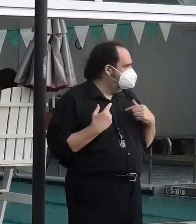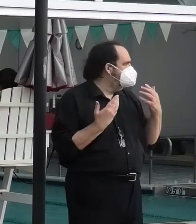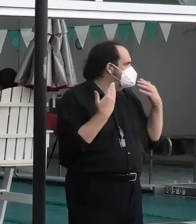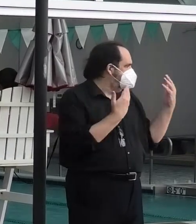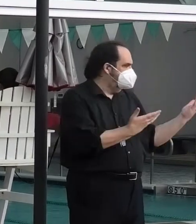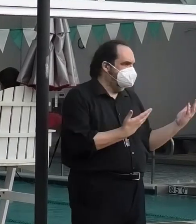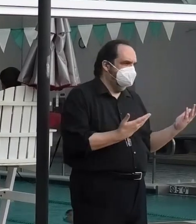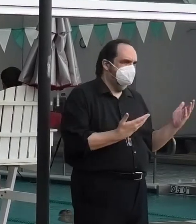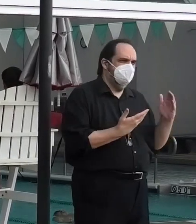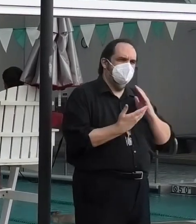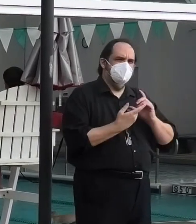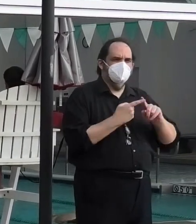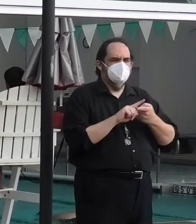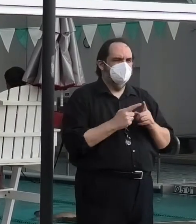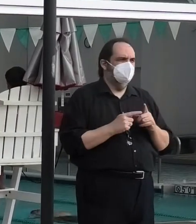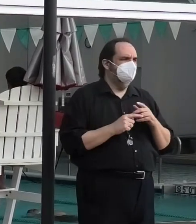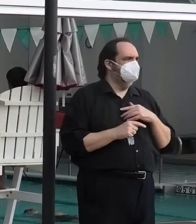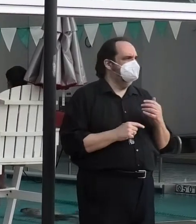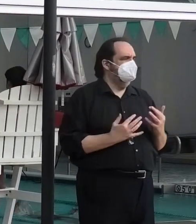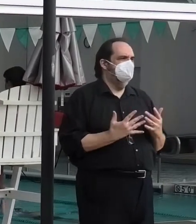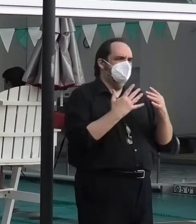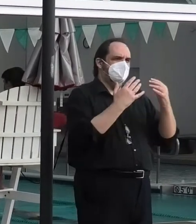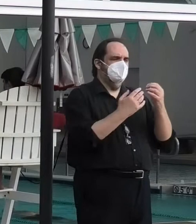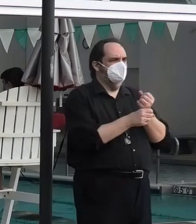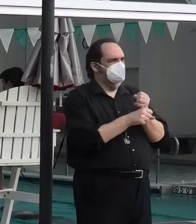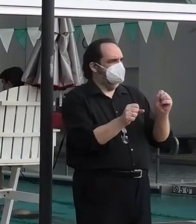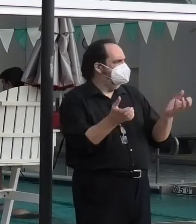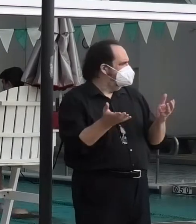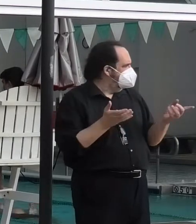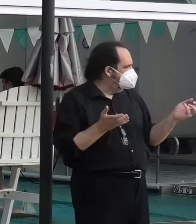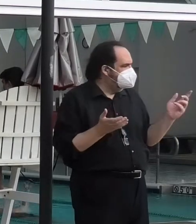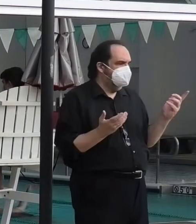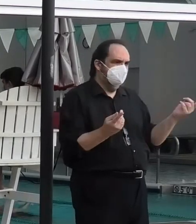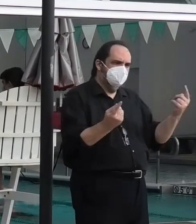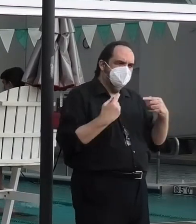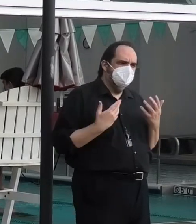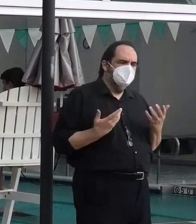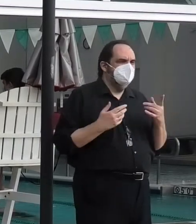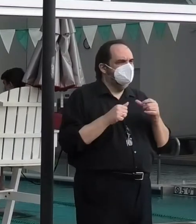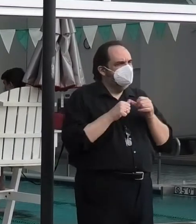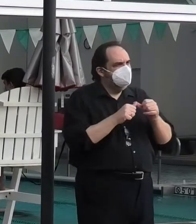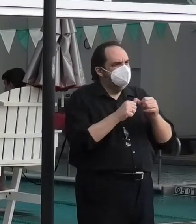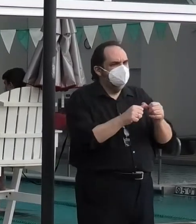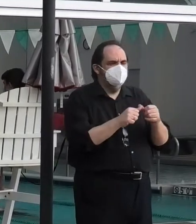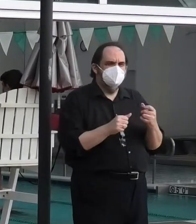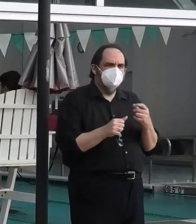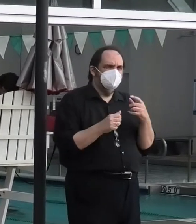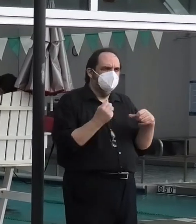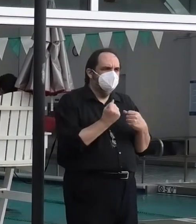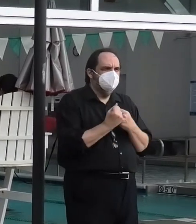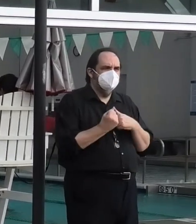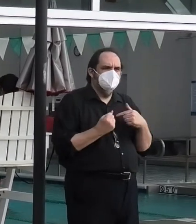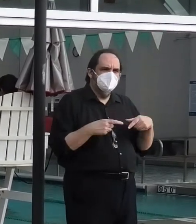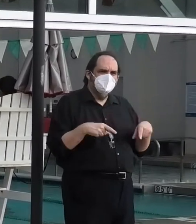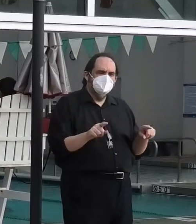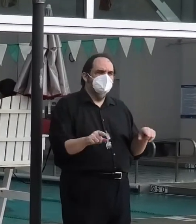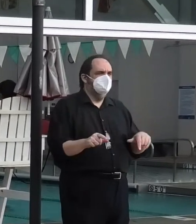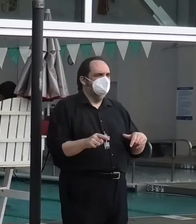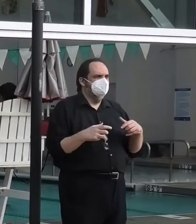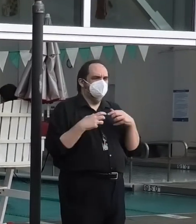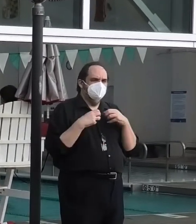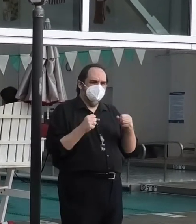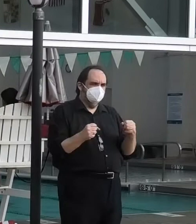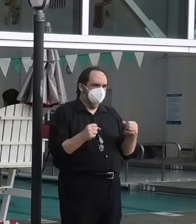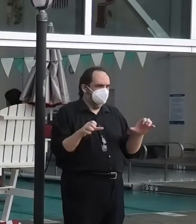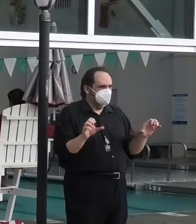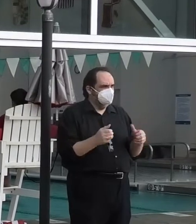our friends in the Department of Fire and Rescue Services who have been continuously on the front line during these health